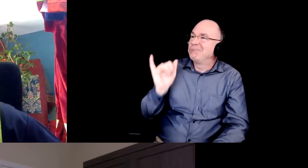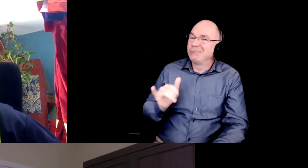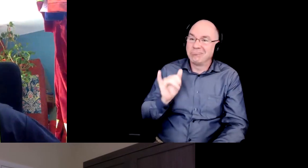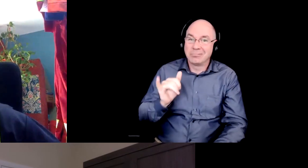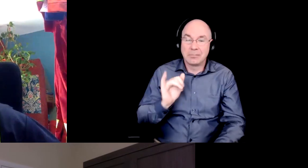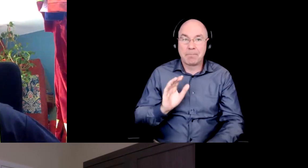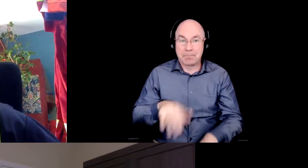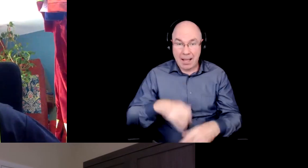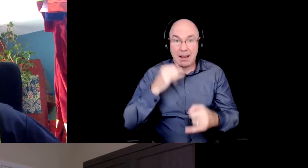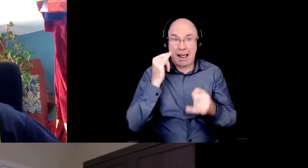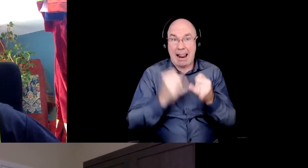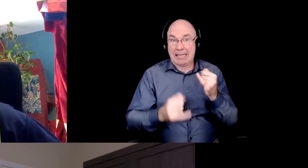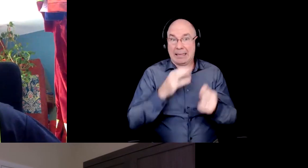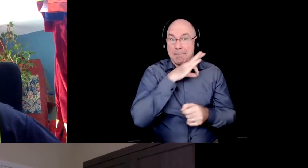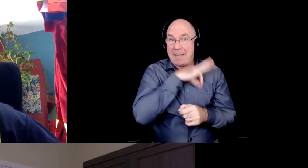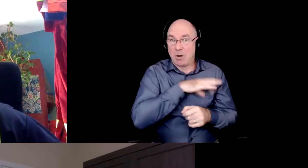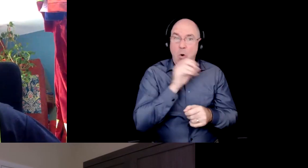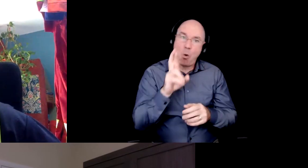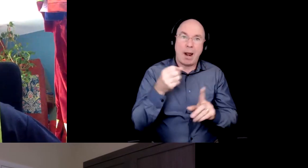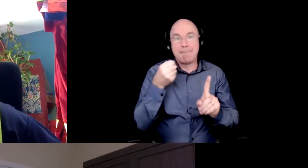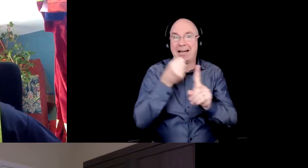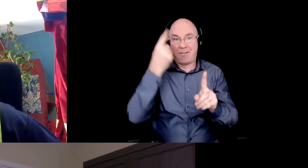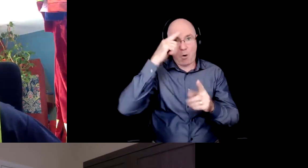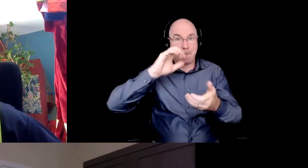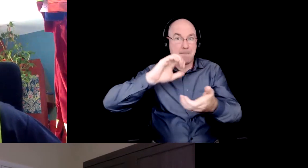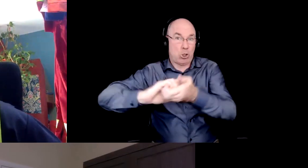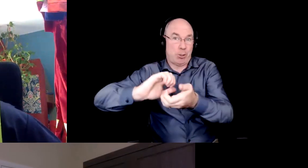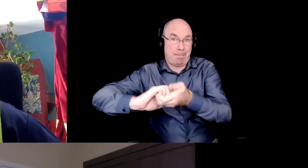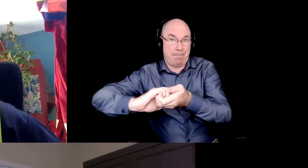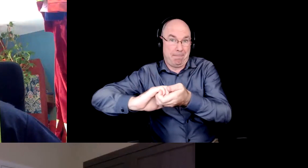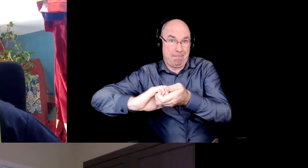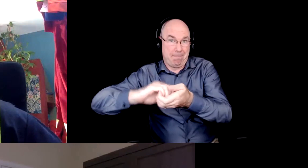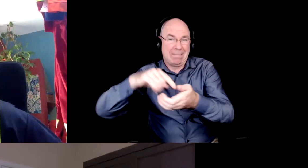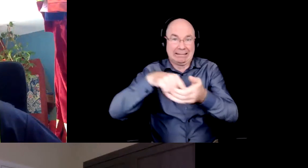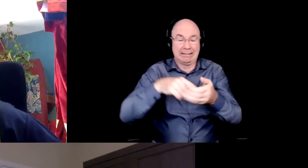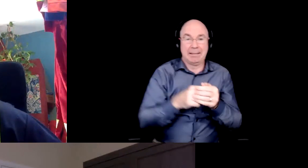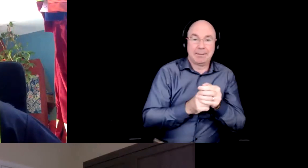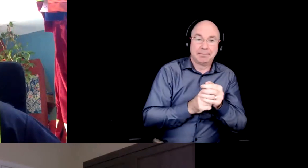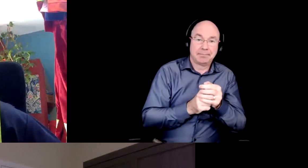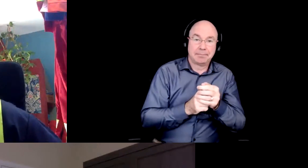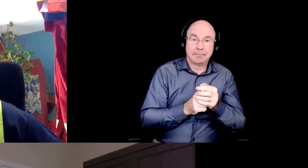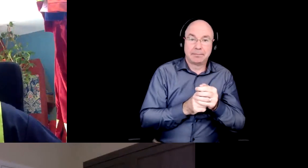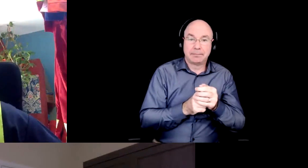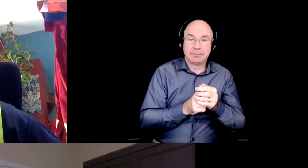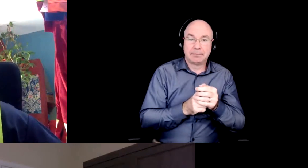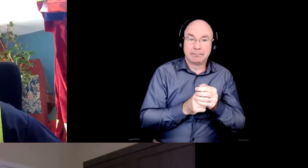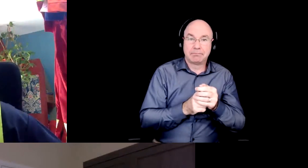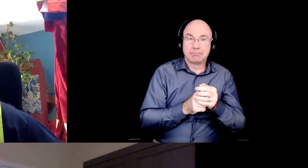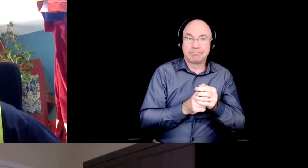the last benefit or impact to the partnership that we looked at was having